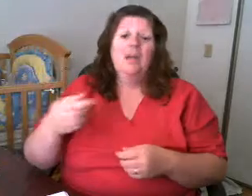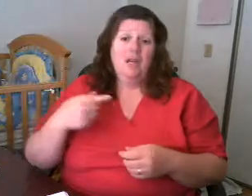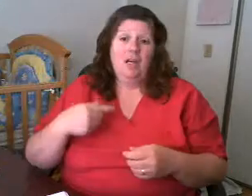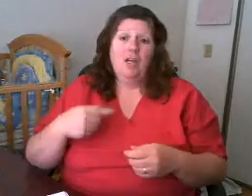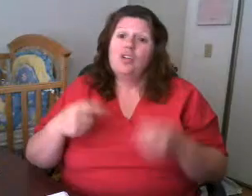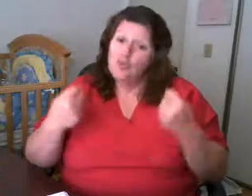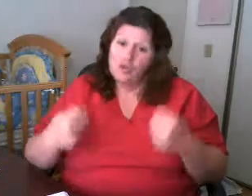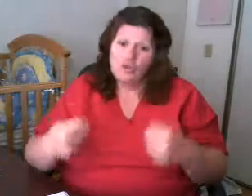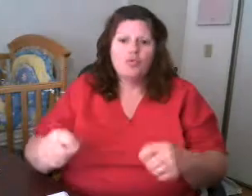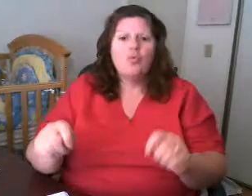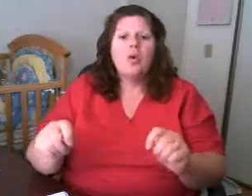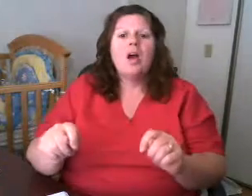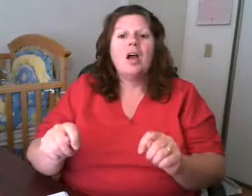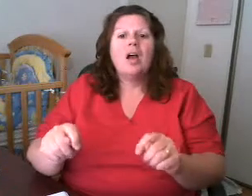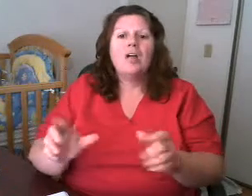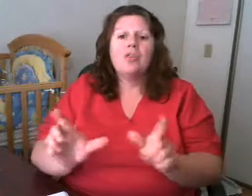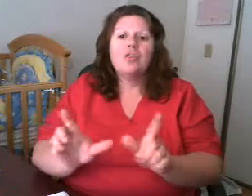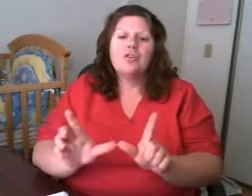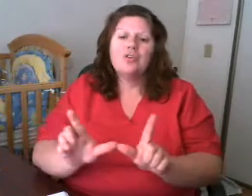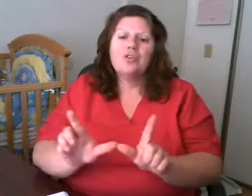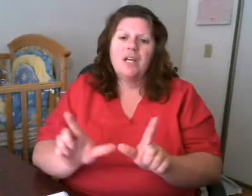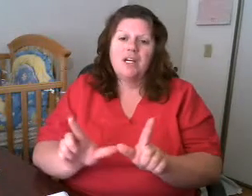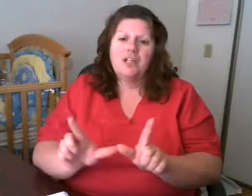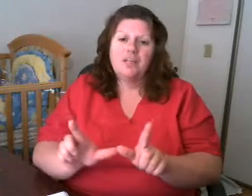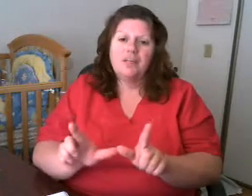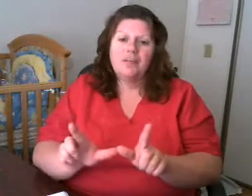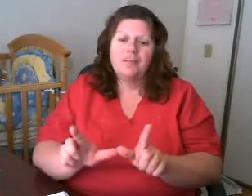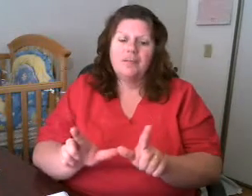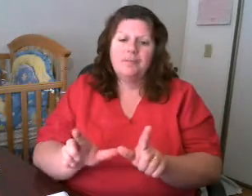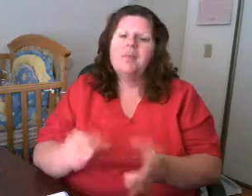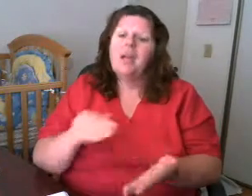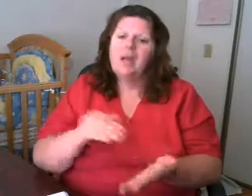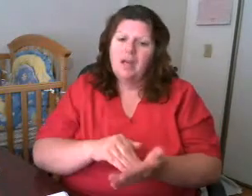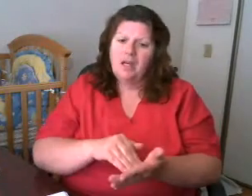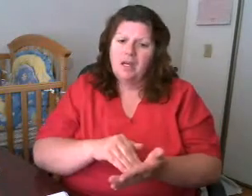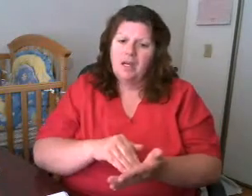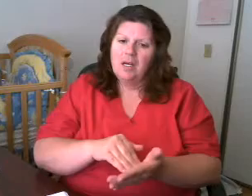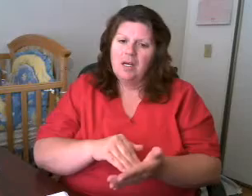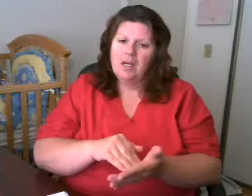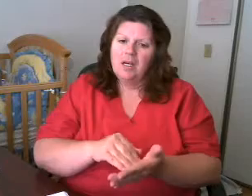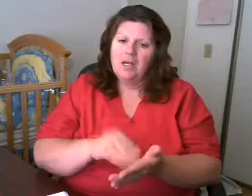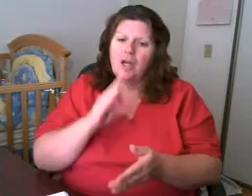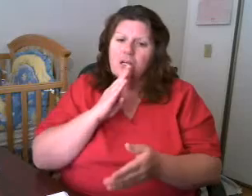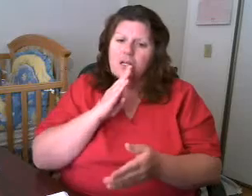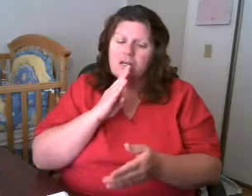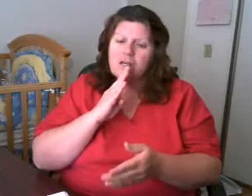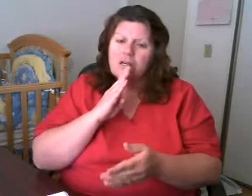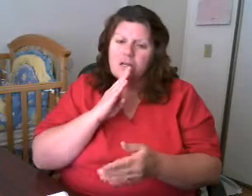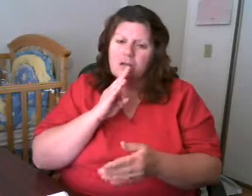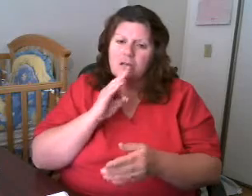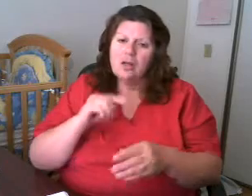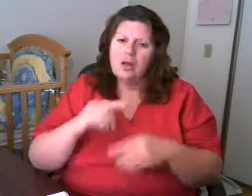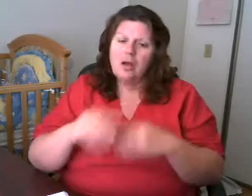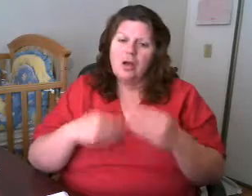certification. So again, we're going to talk a little bit about the written test, and here we go. There